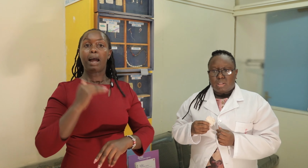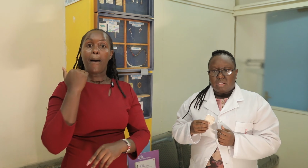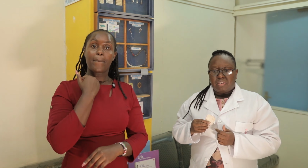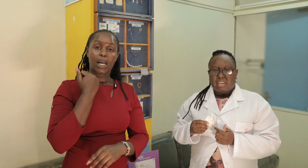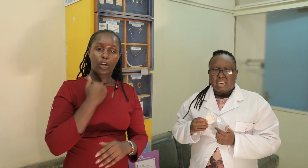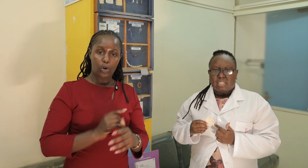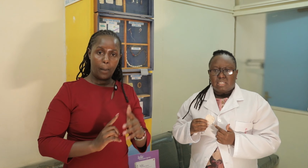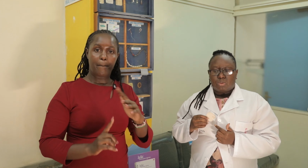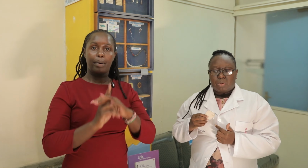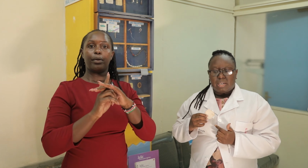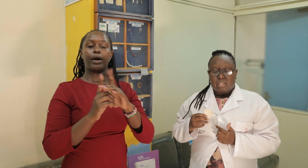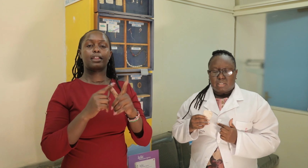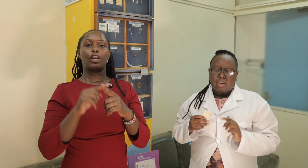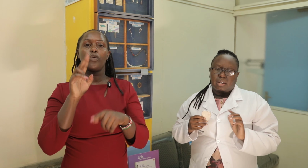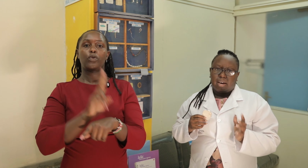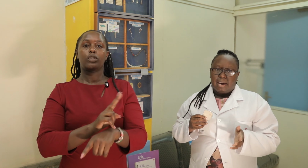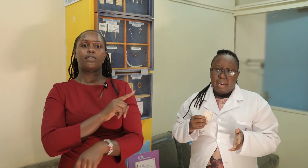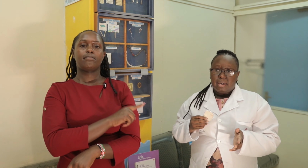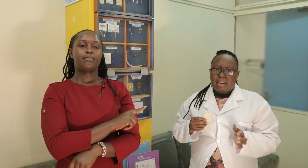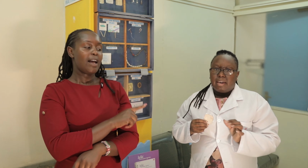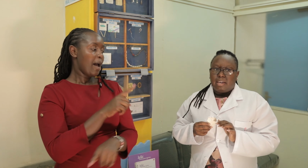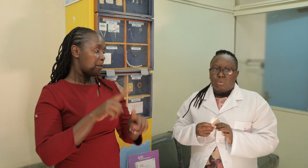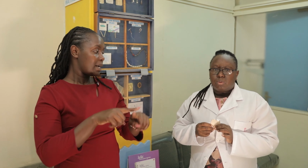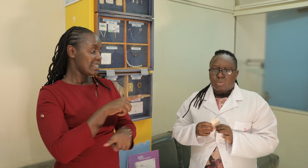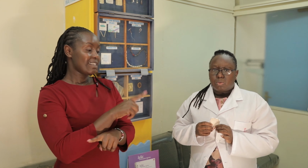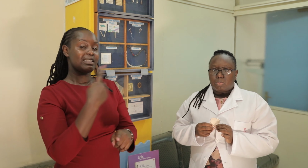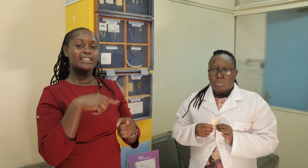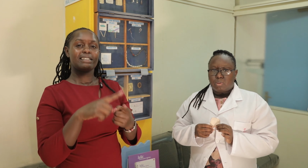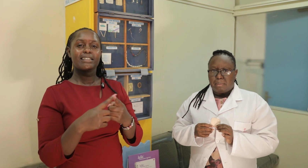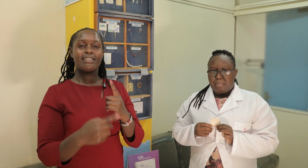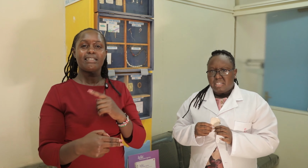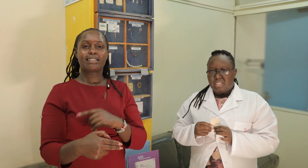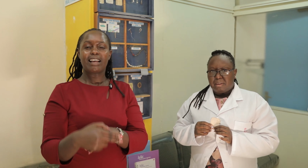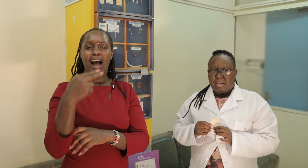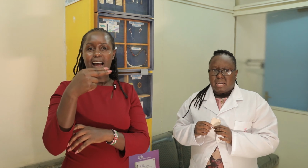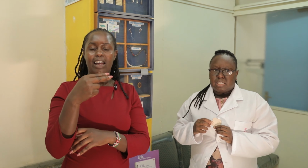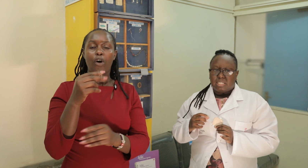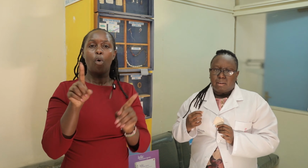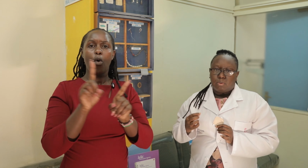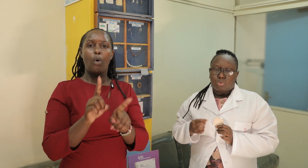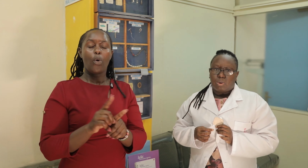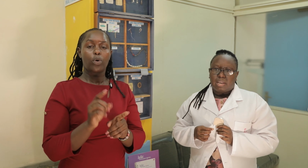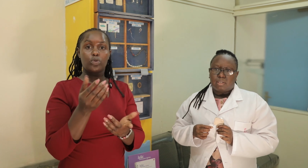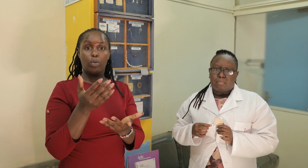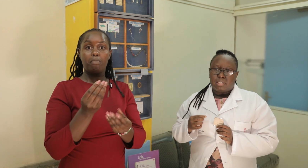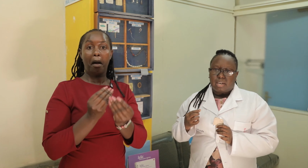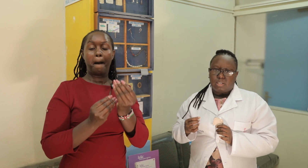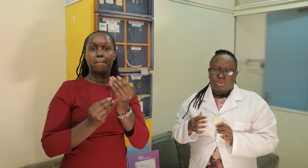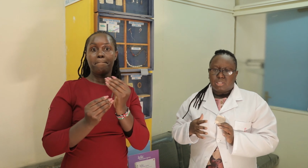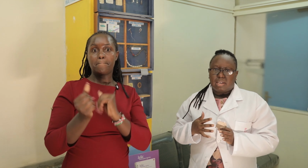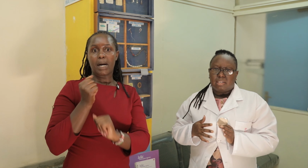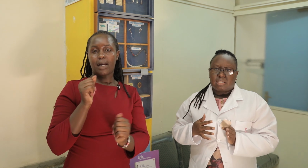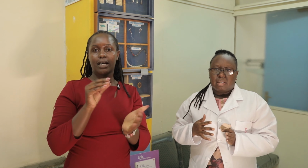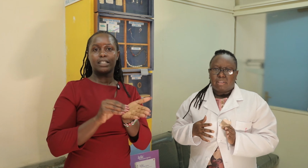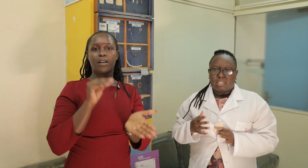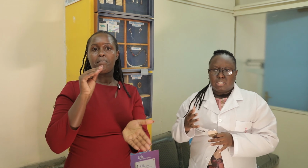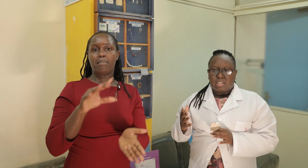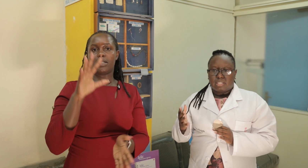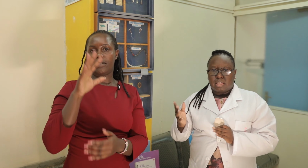with this one, the failure rate is quite high, and also the price in the market is also a little bit high. So it's